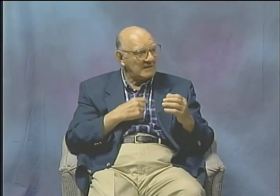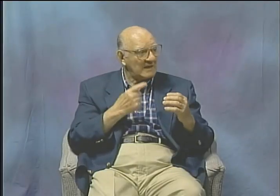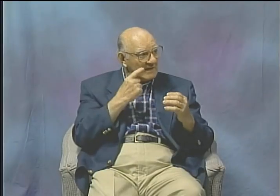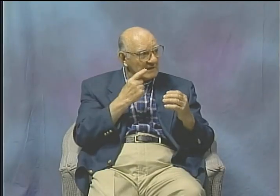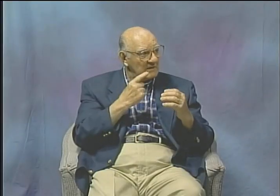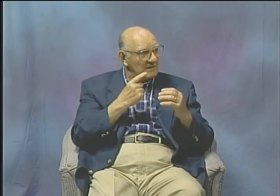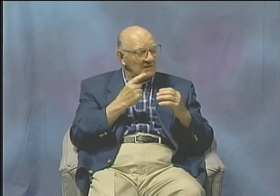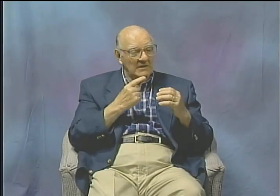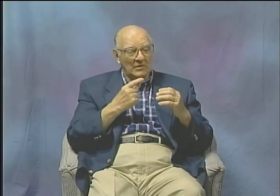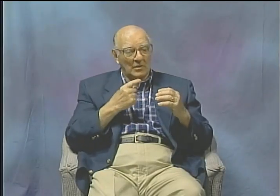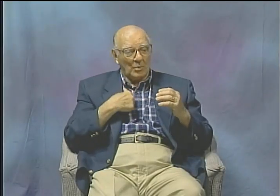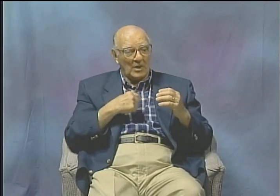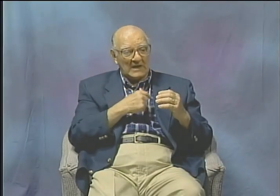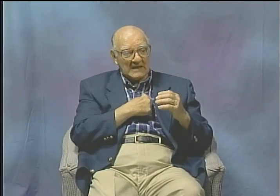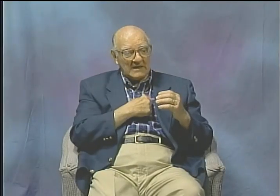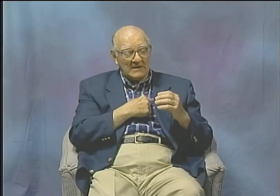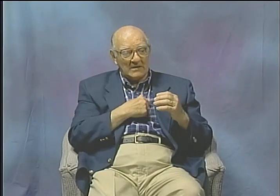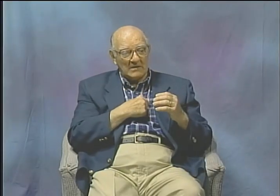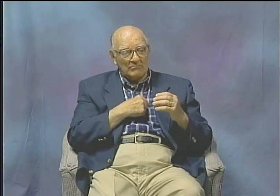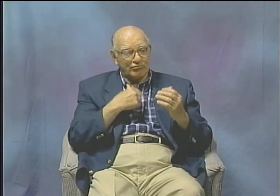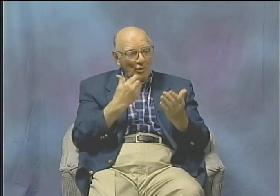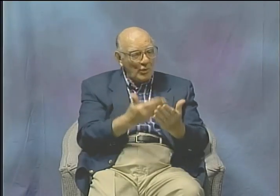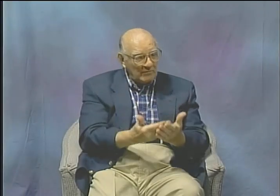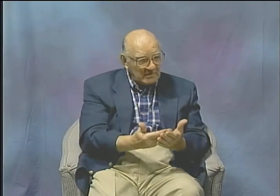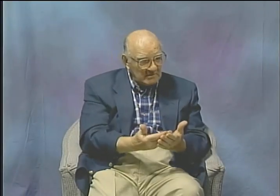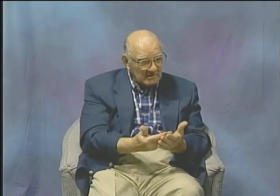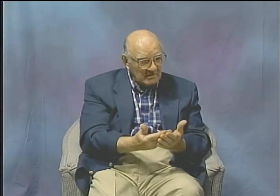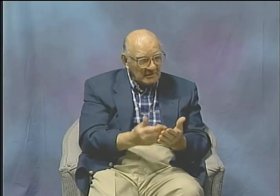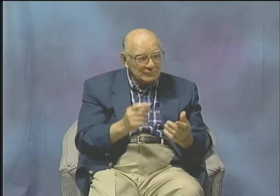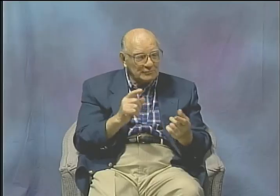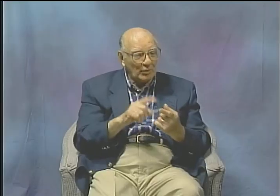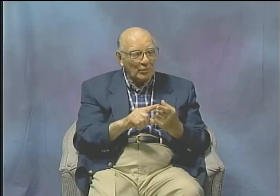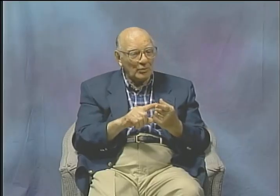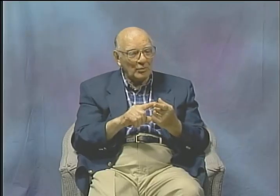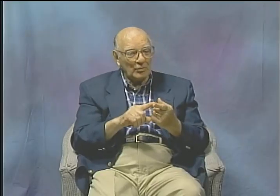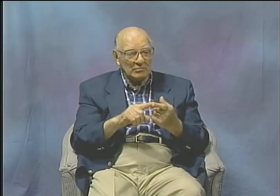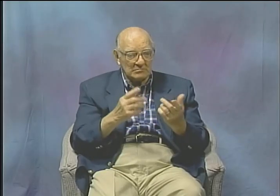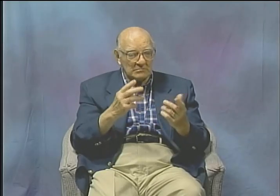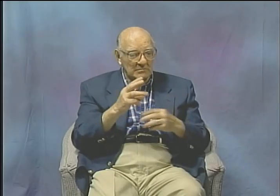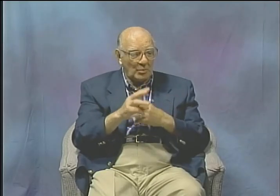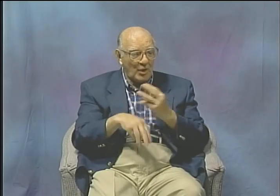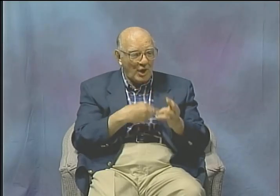think we proved to the world,